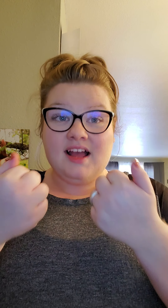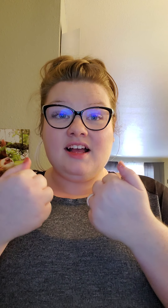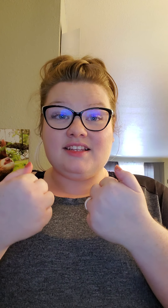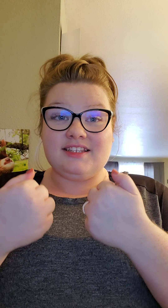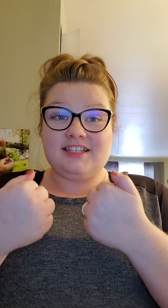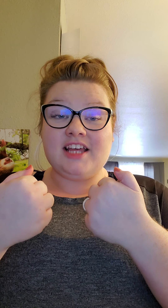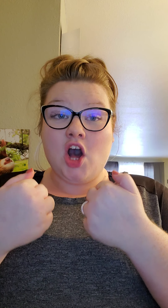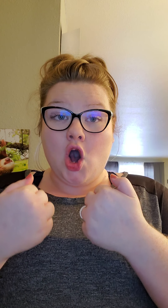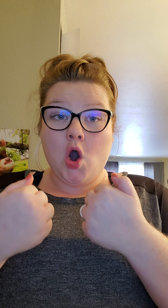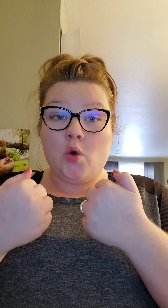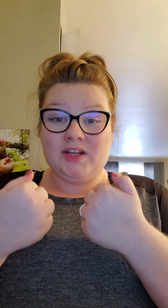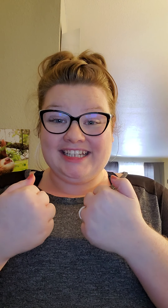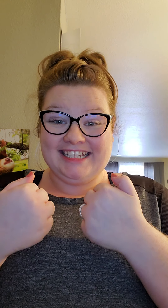Z, O, N.